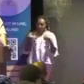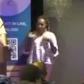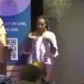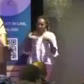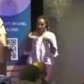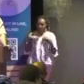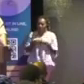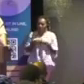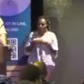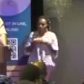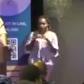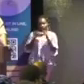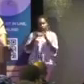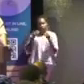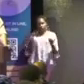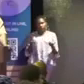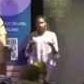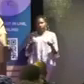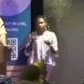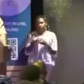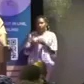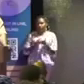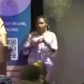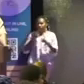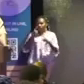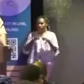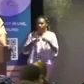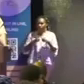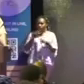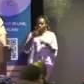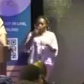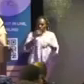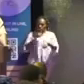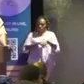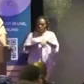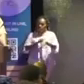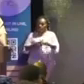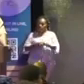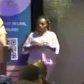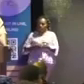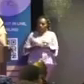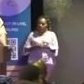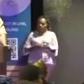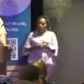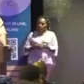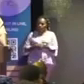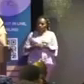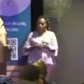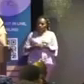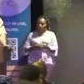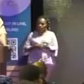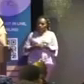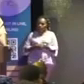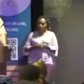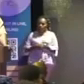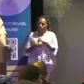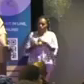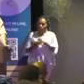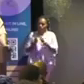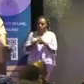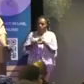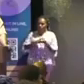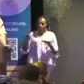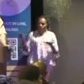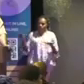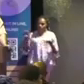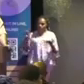we are double taxing here on a same pay packet. We remove it from the pay packet, and at the same